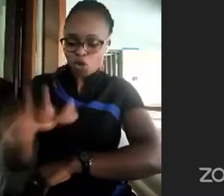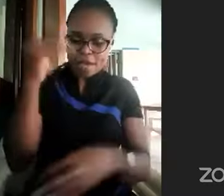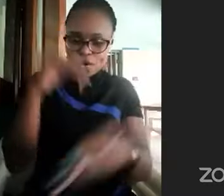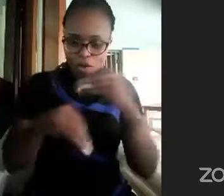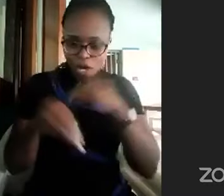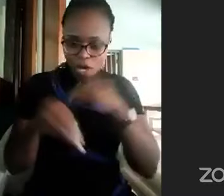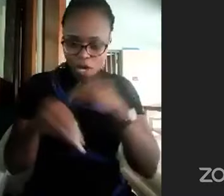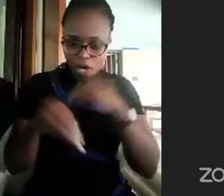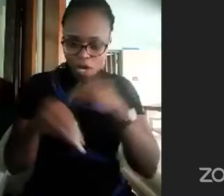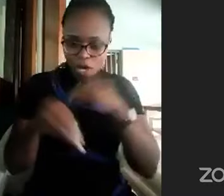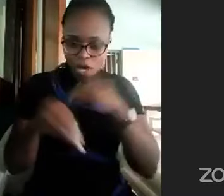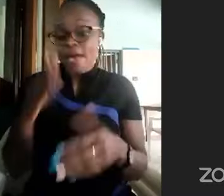when you are formulating and even